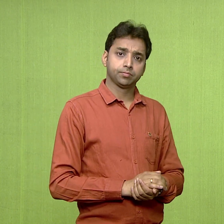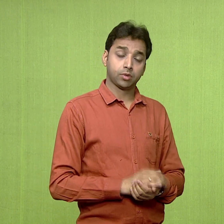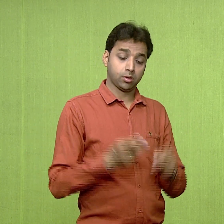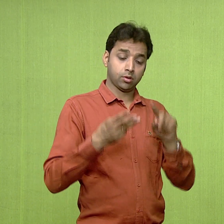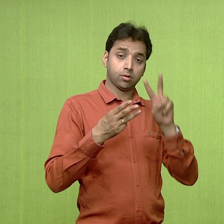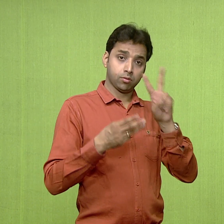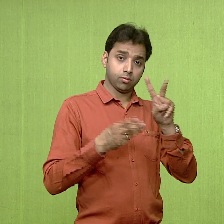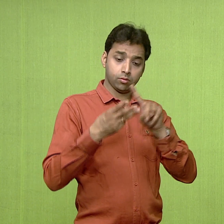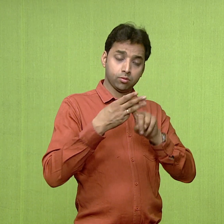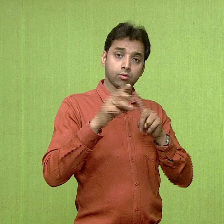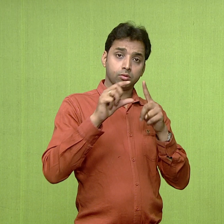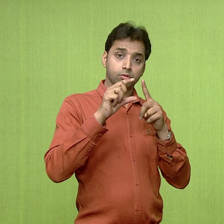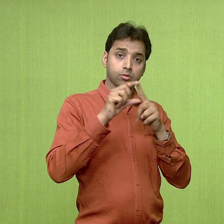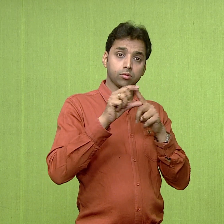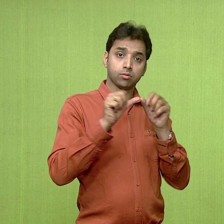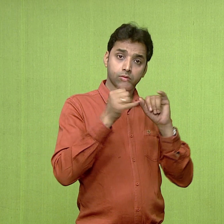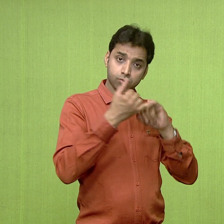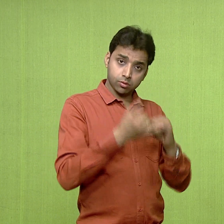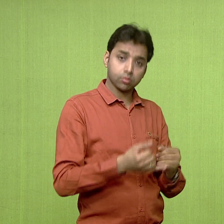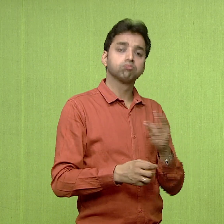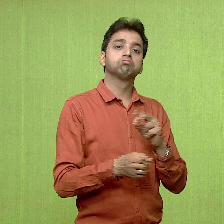Vedas, grammar,